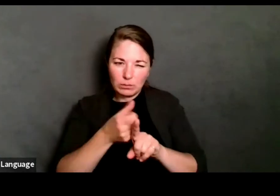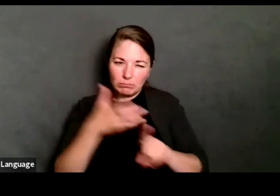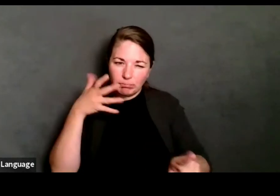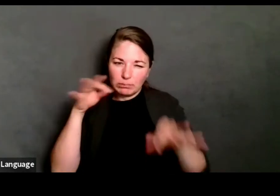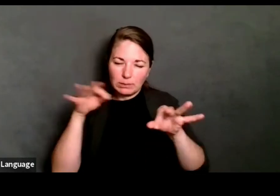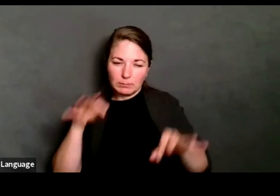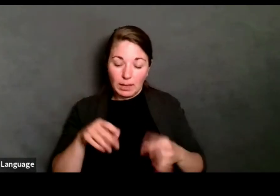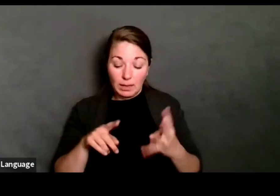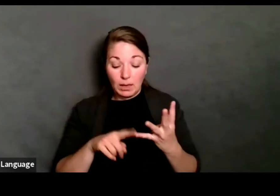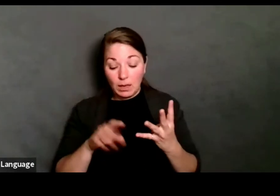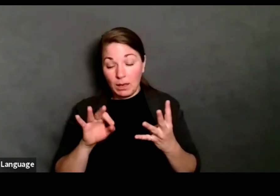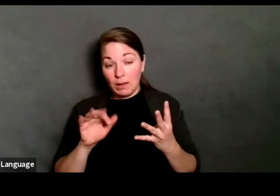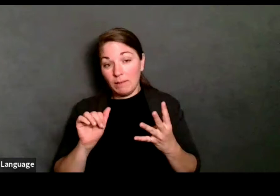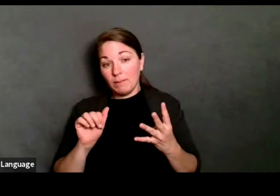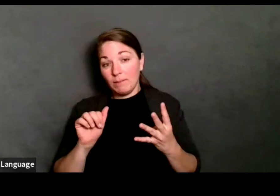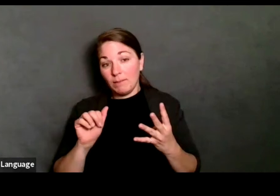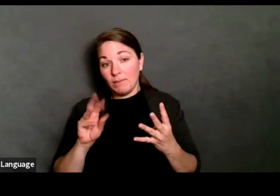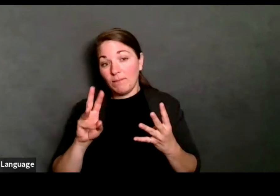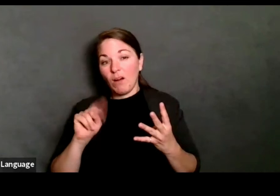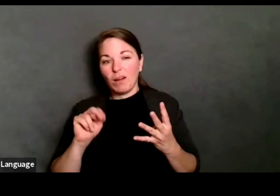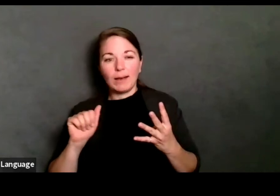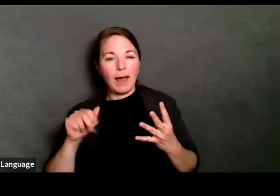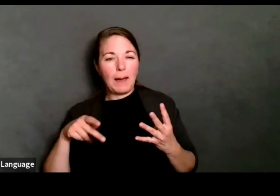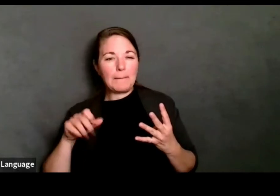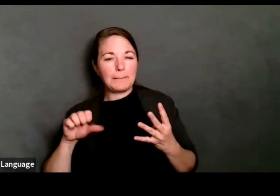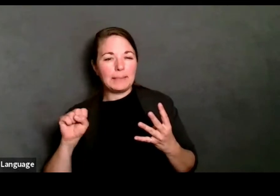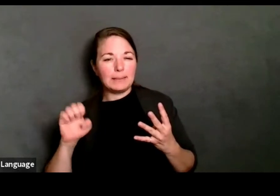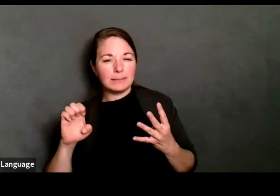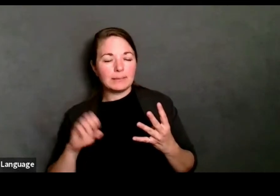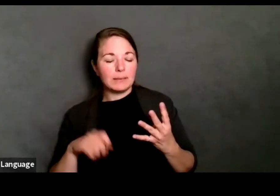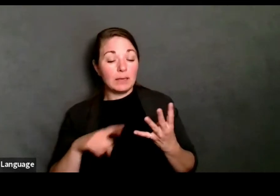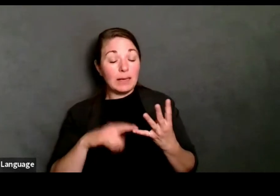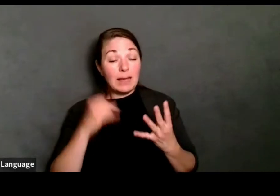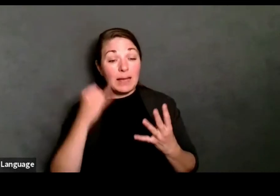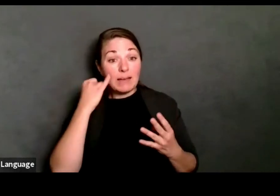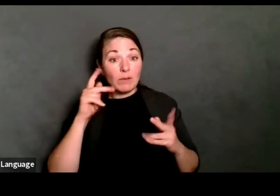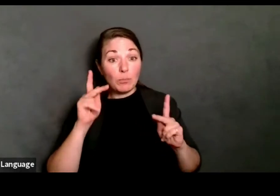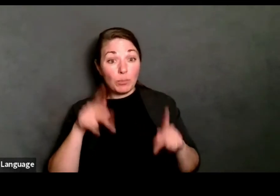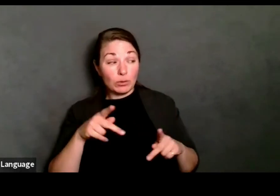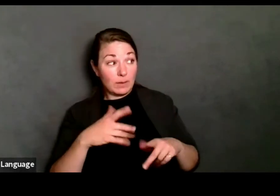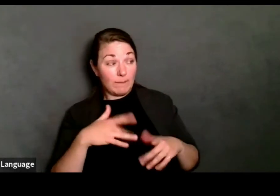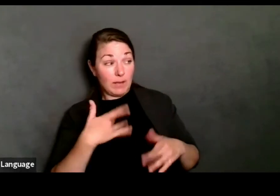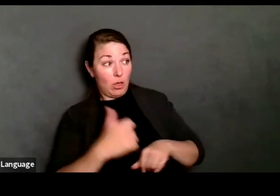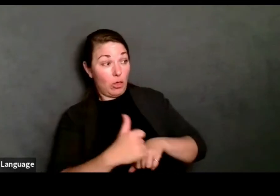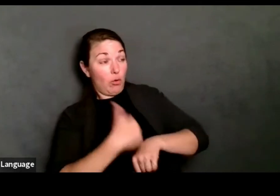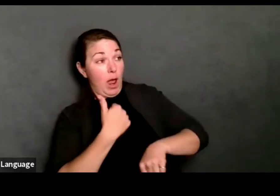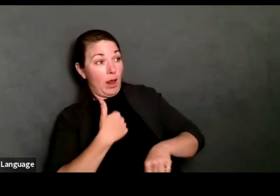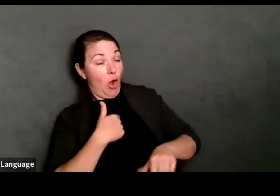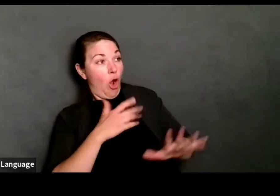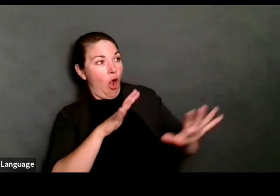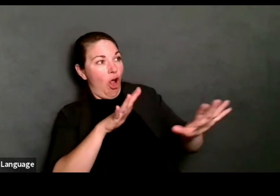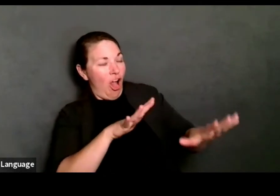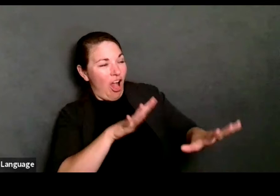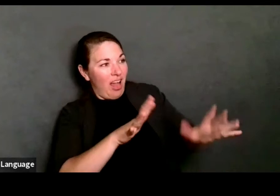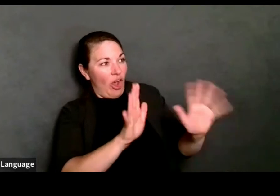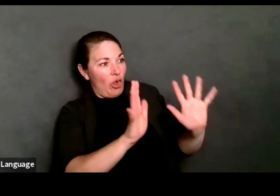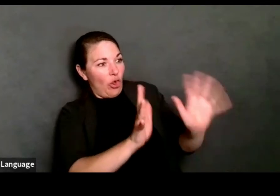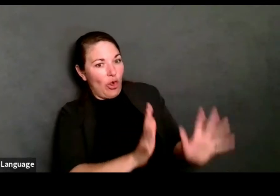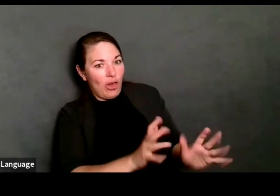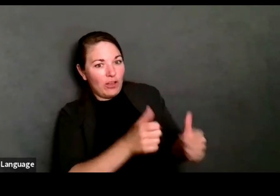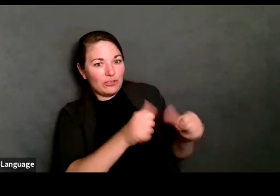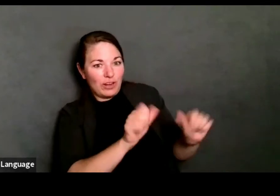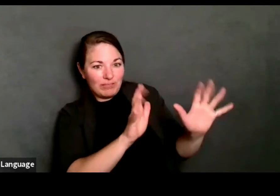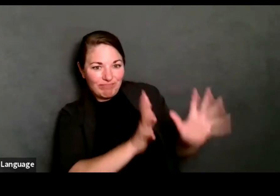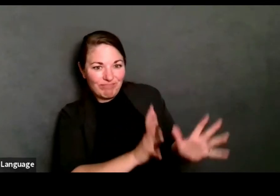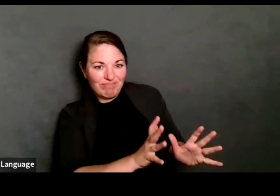explaining. Fawn, or appease, is when a person responds to a threat by caretaking, placating, or otherwise trying to